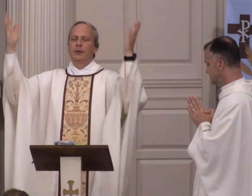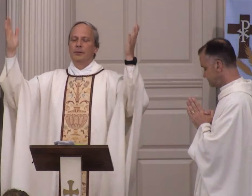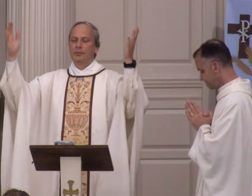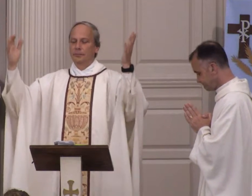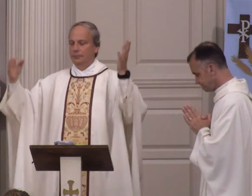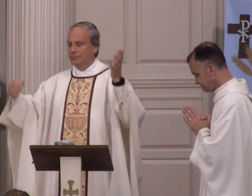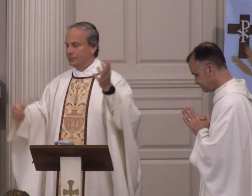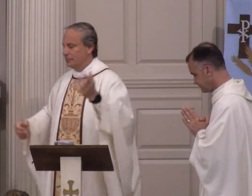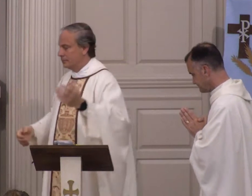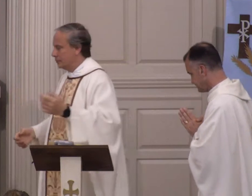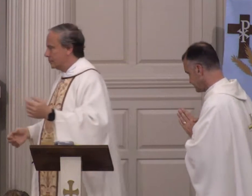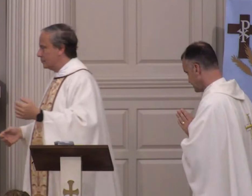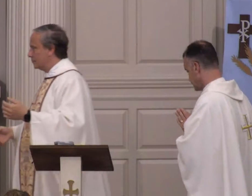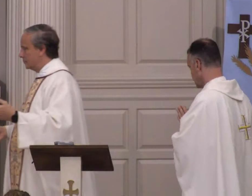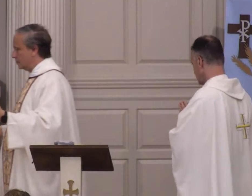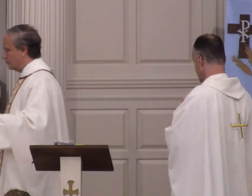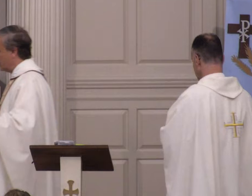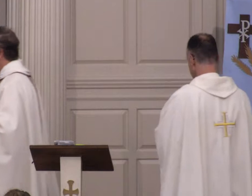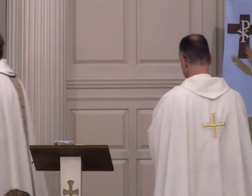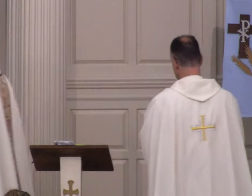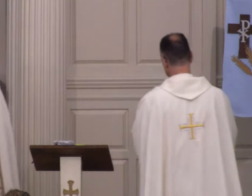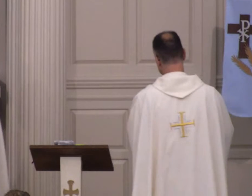Alleluia.